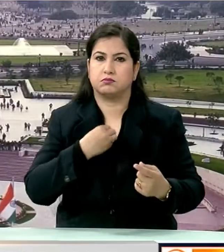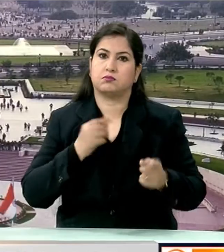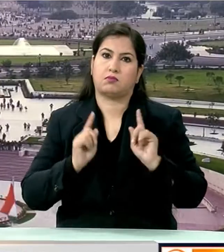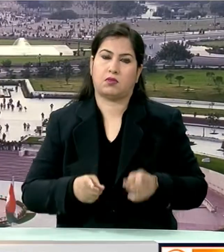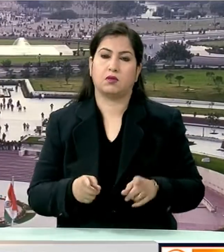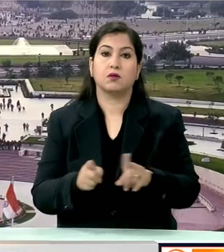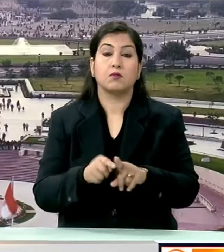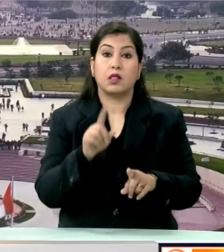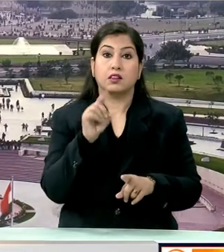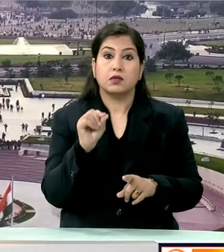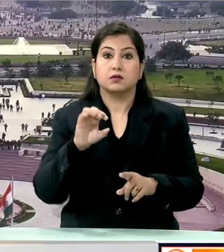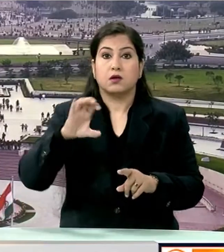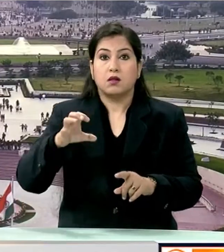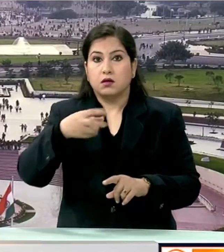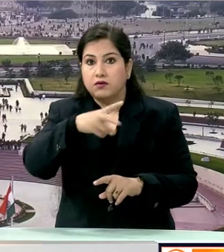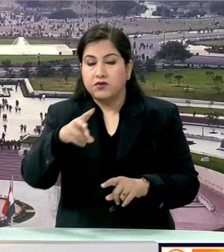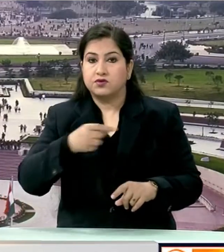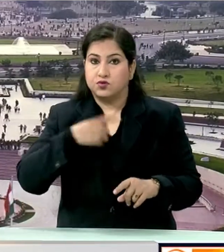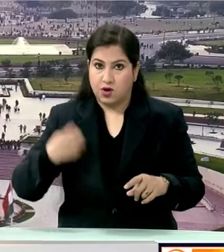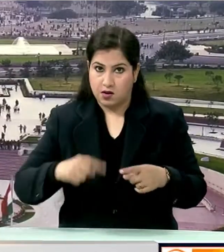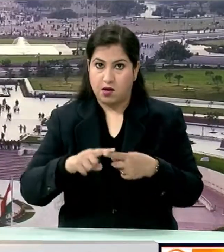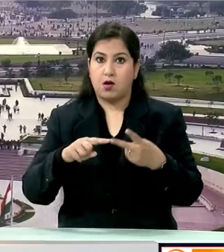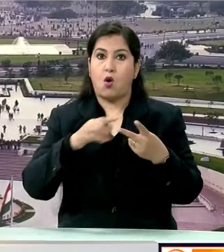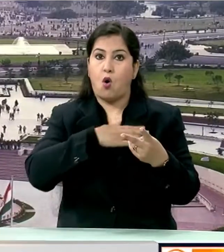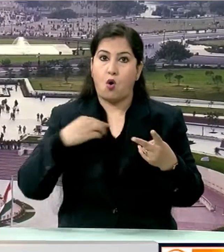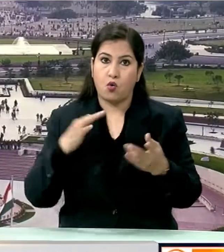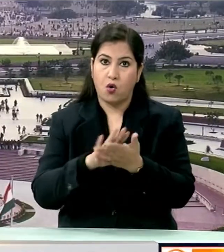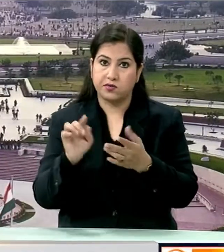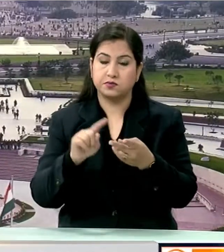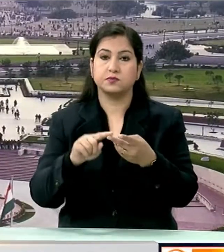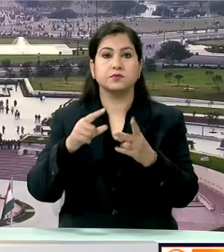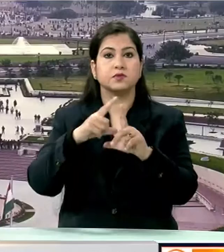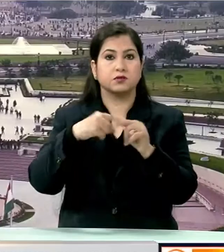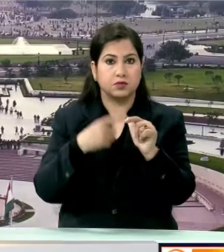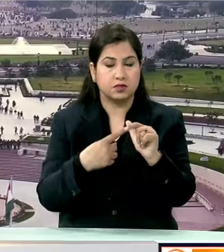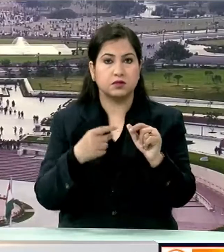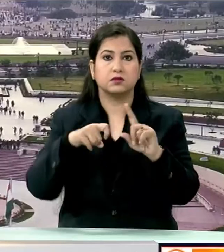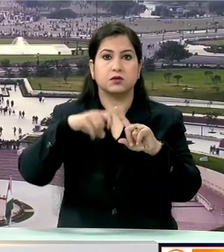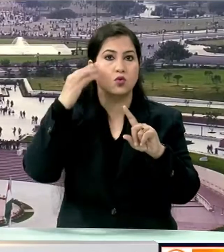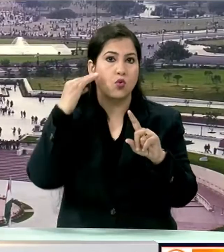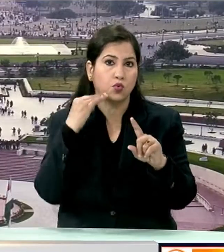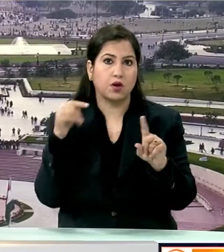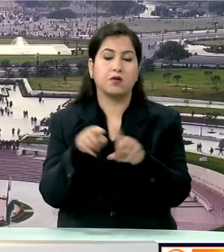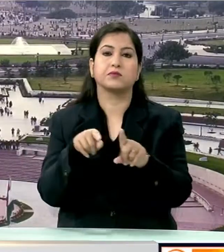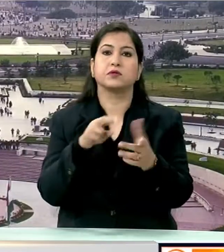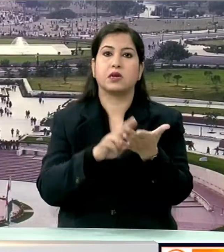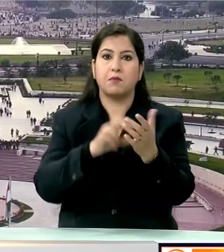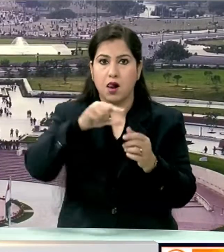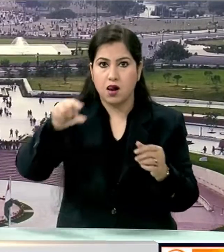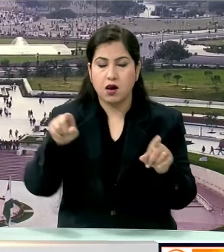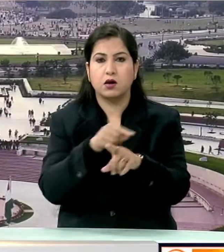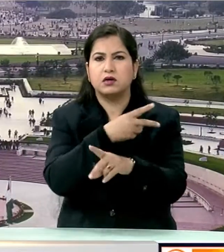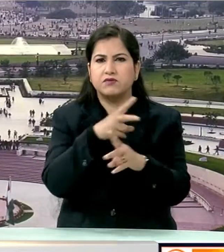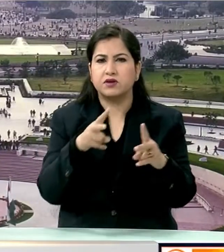Passengers from 10 countries, China, Hong Kong, Japan, South Korea, Thailand, Singapore, Nepal, Indonesia, Vietnam and